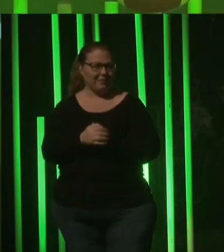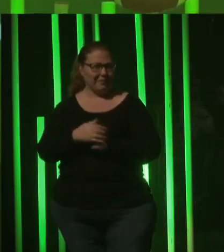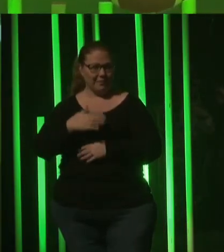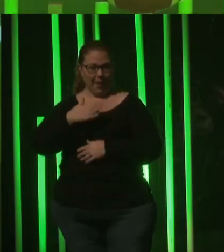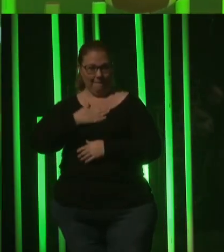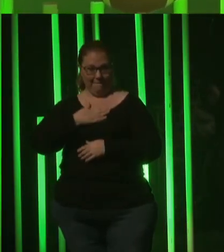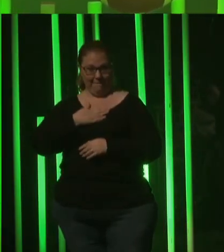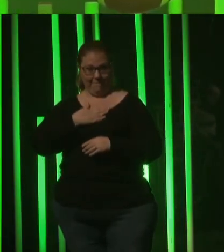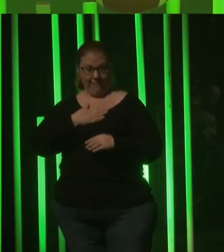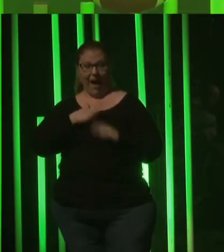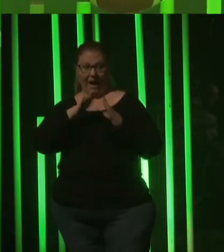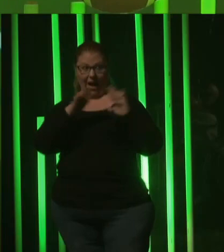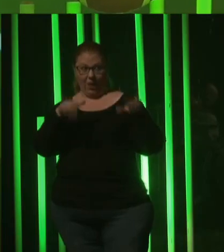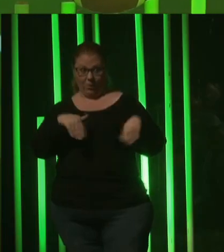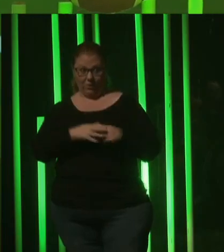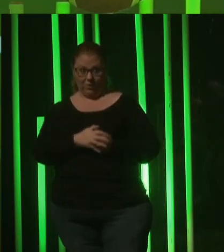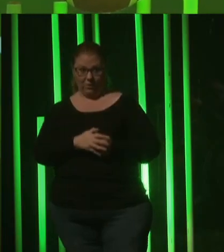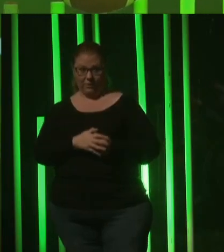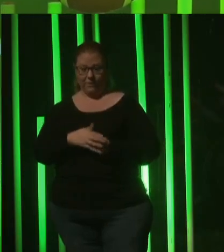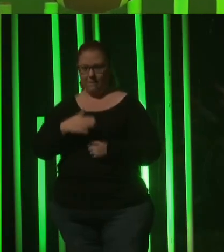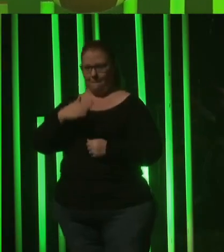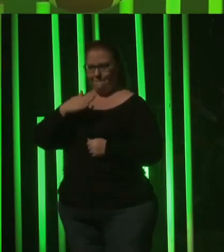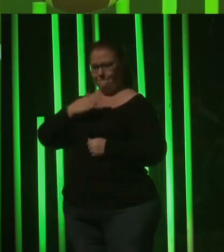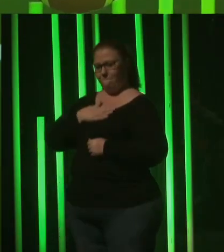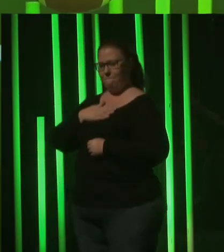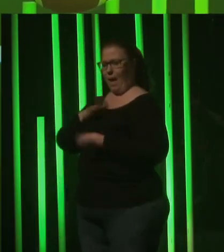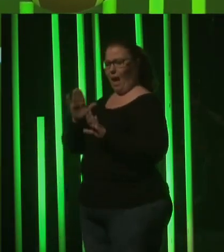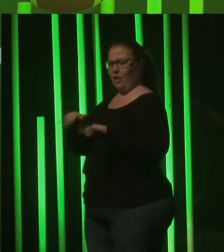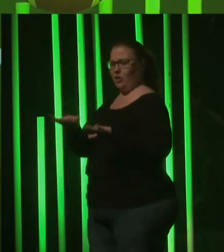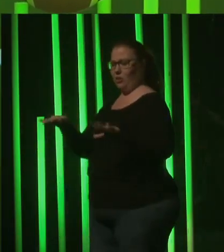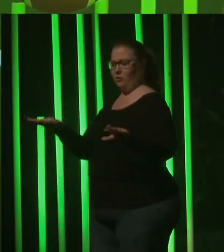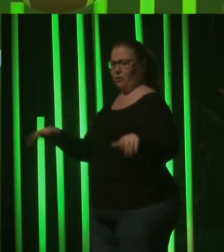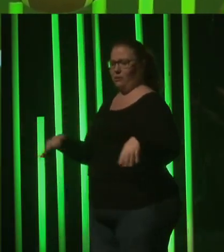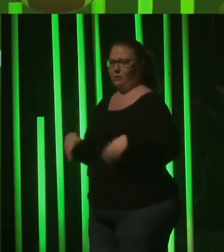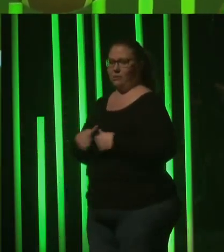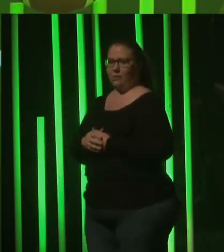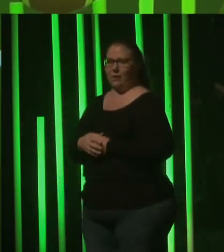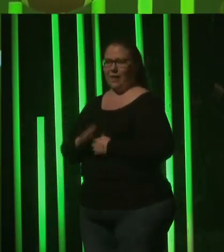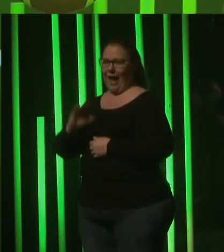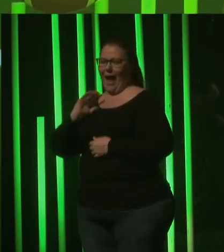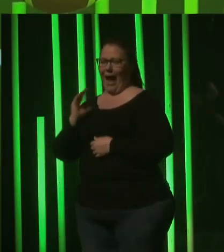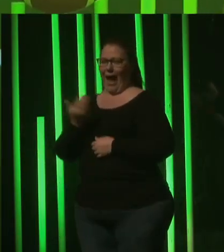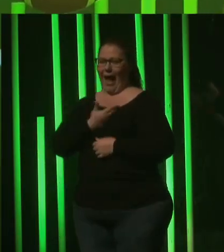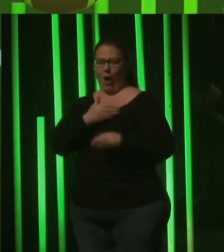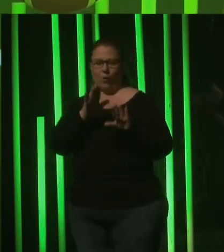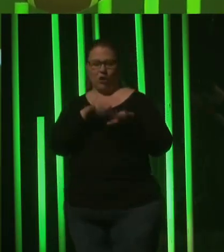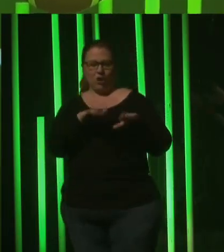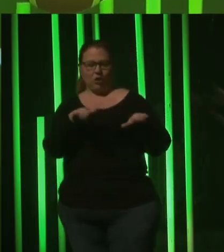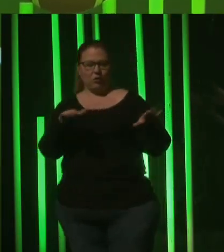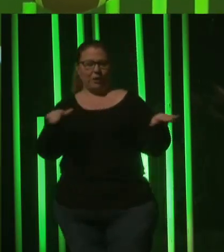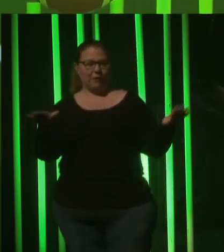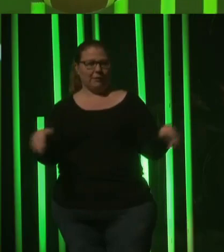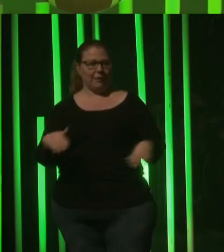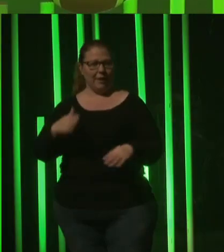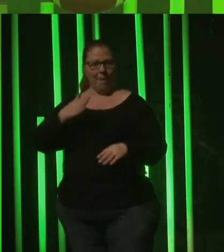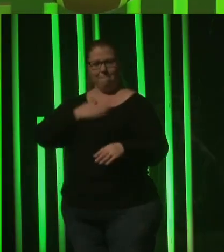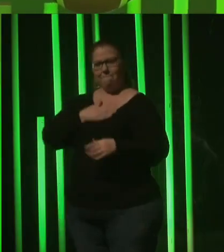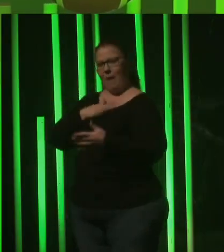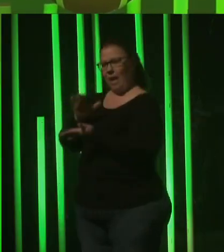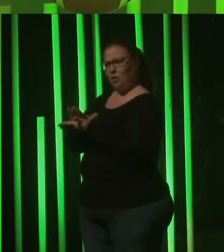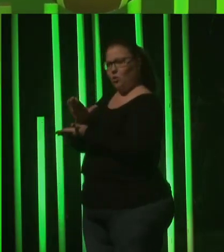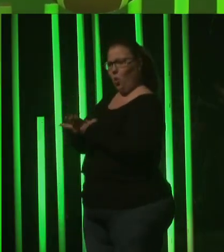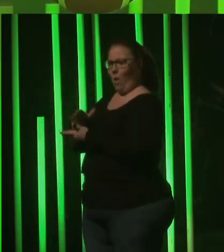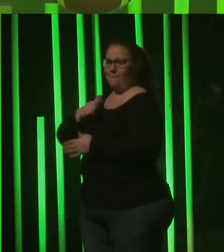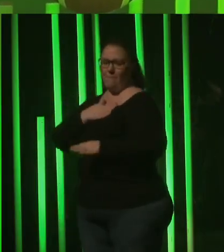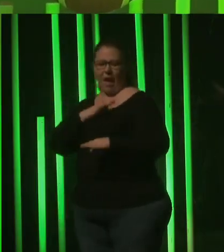My house. My children, our children, my school,